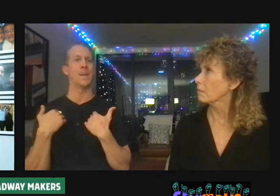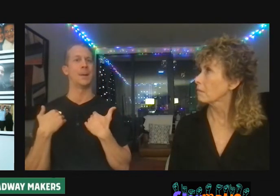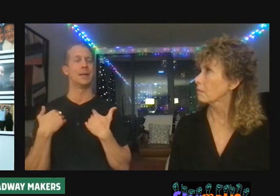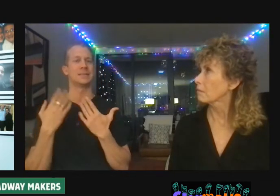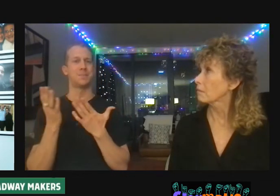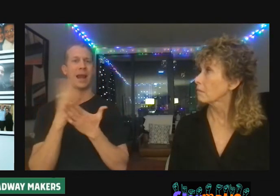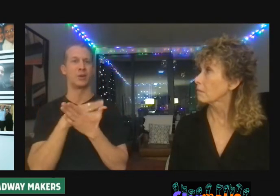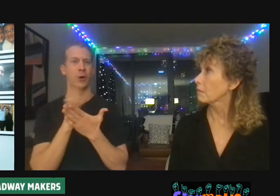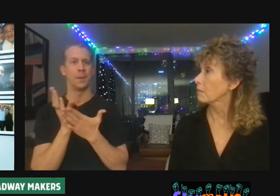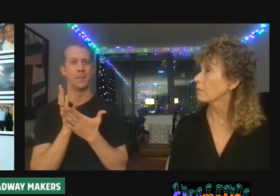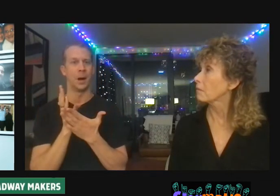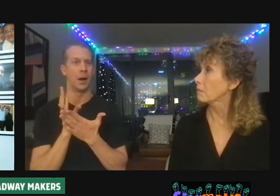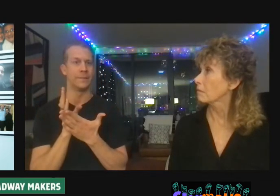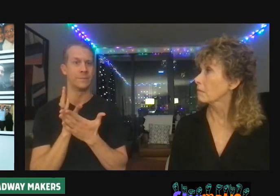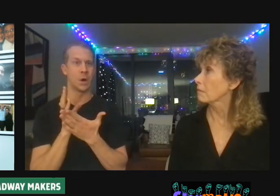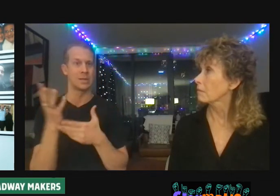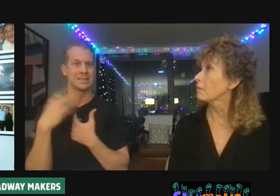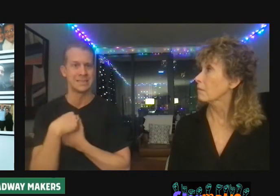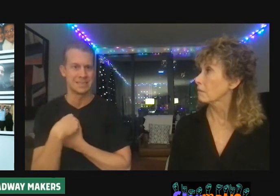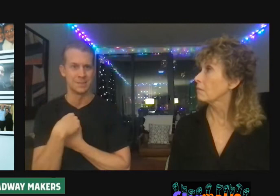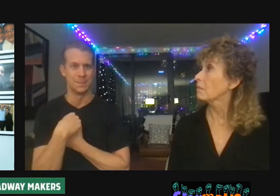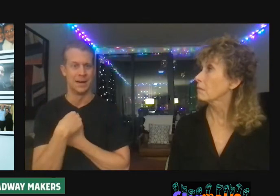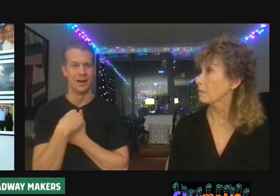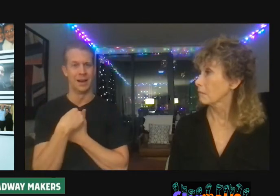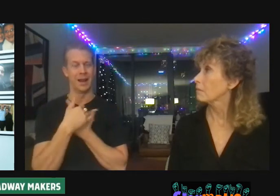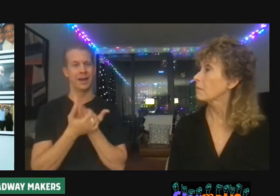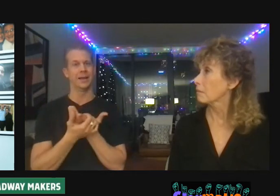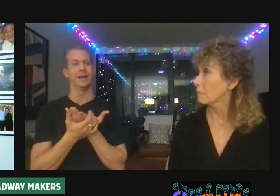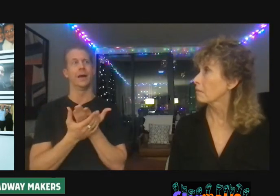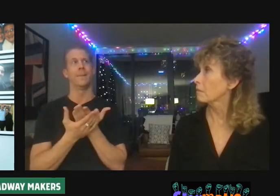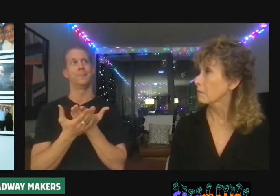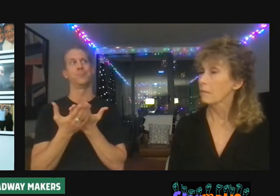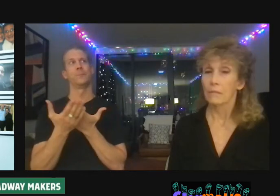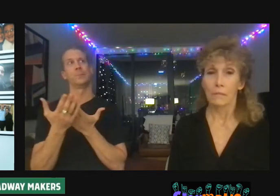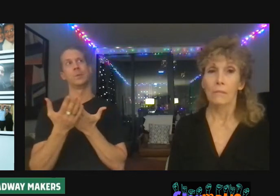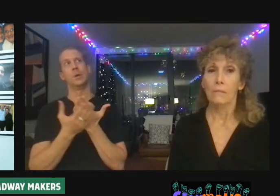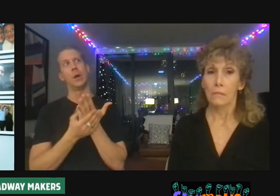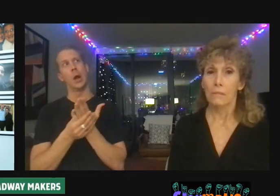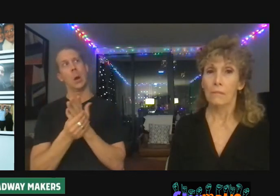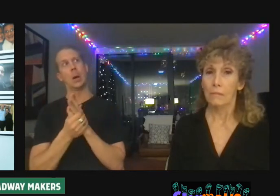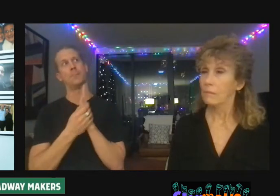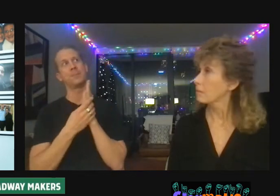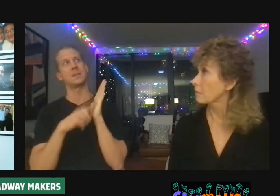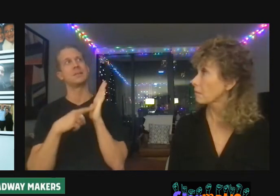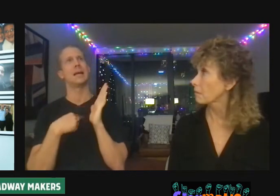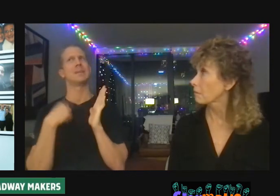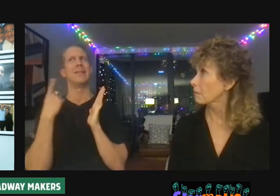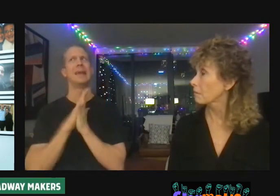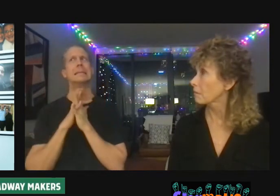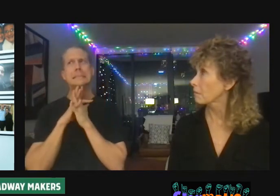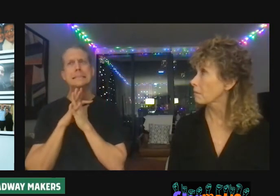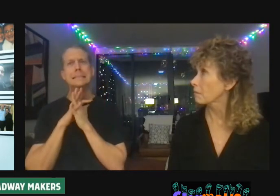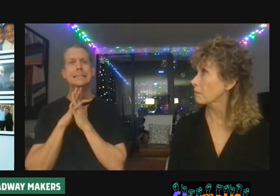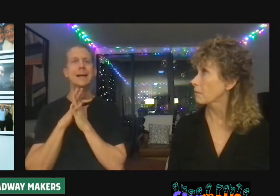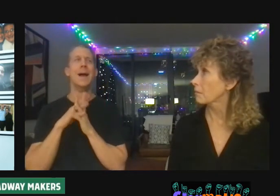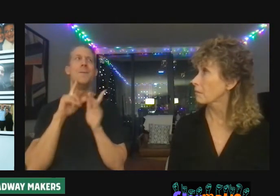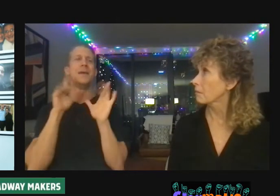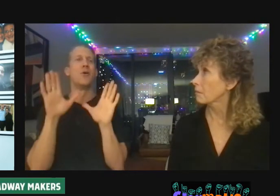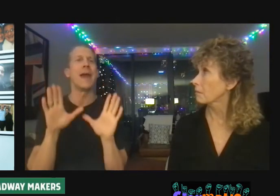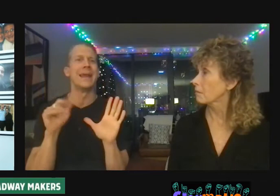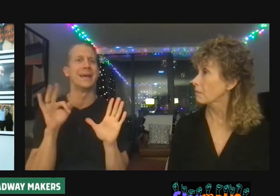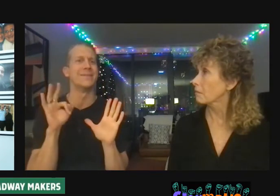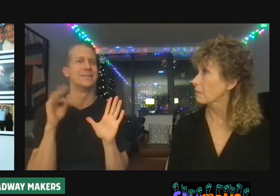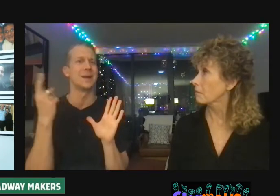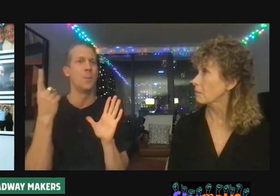the spectrum of autism. And, you know, sometimes I think, ooh,